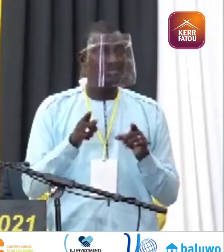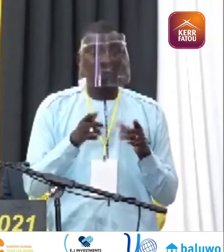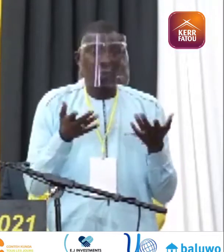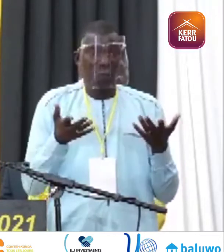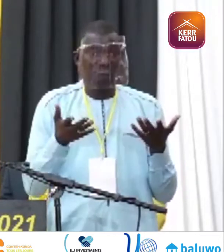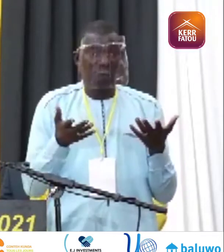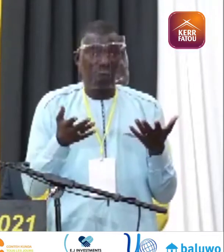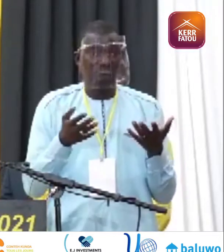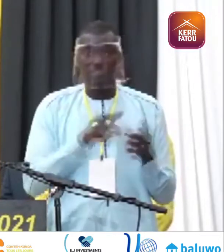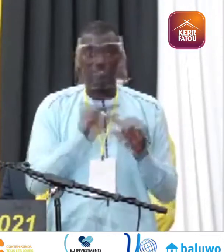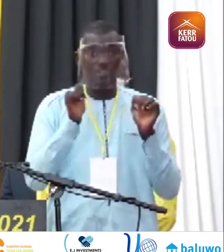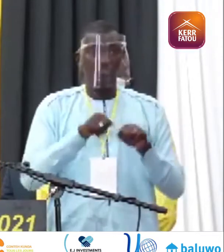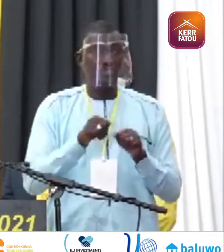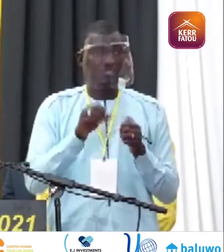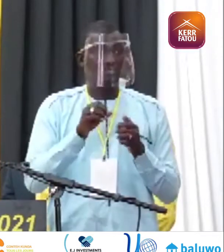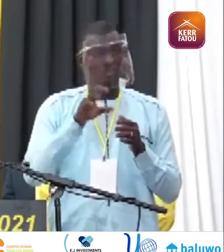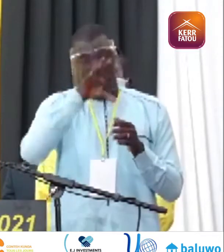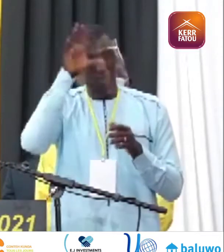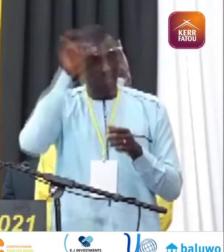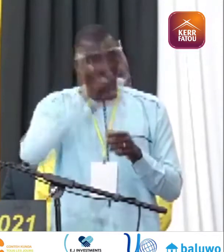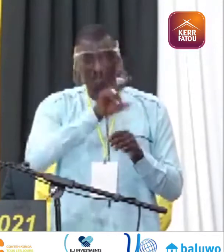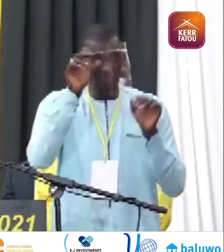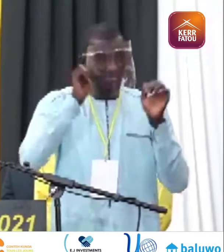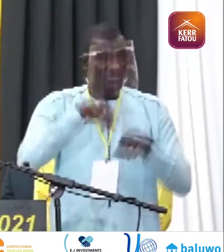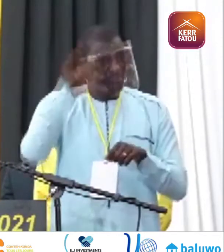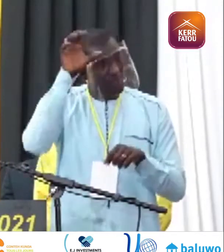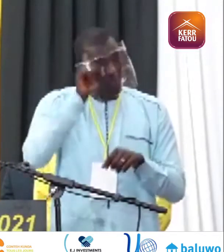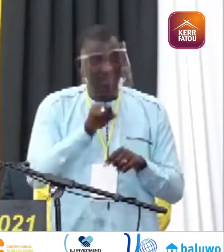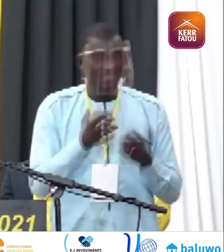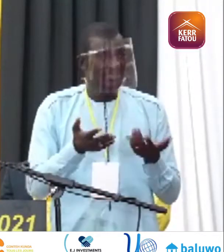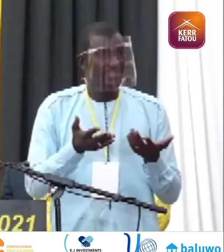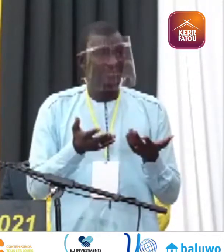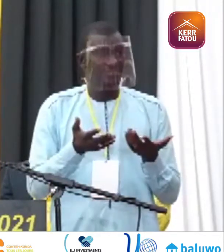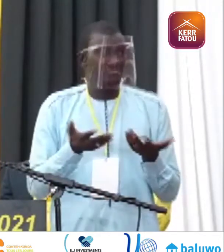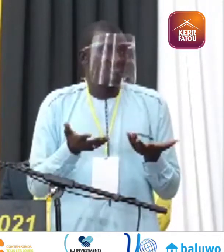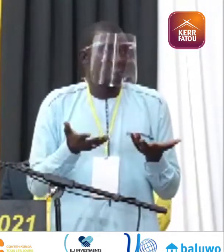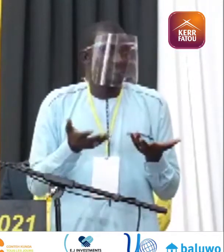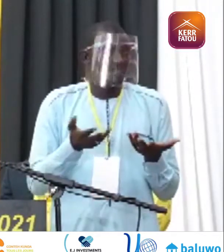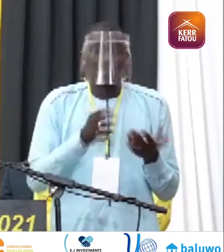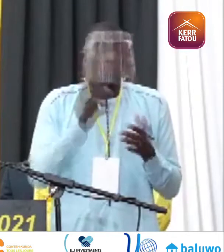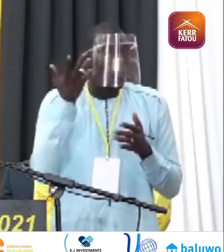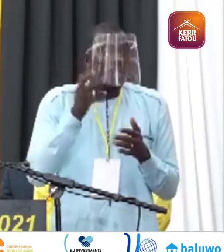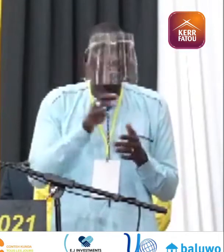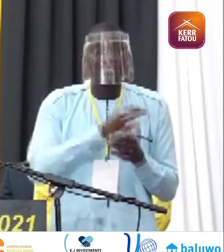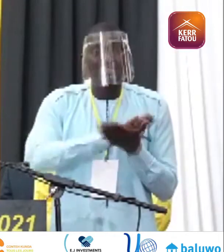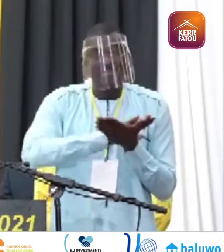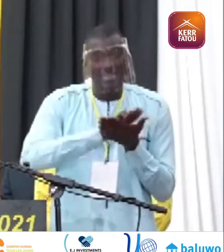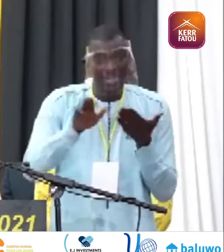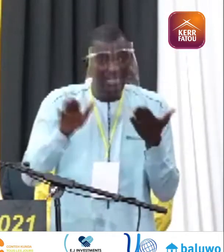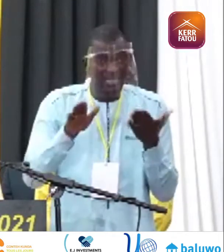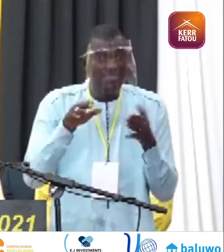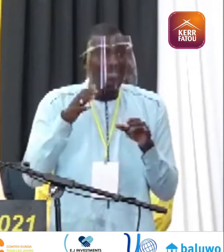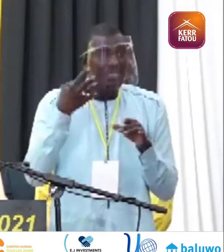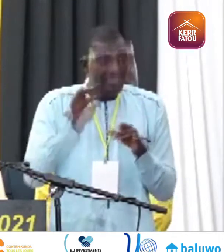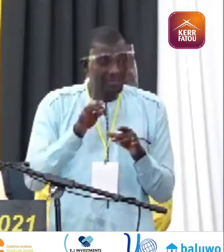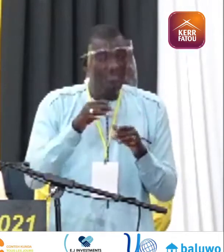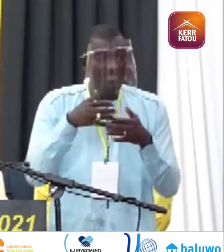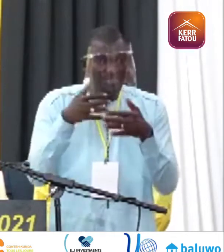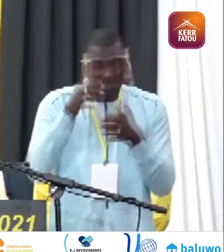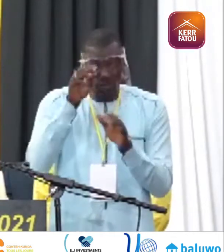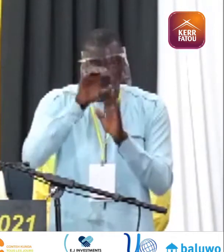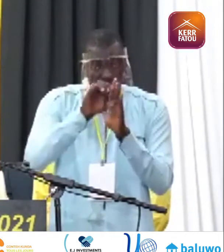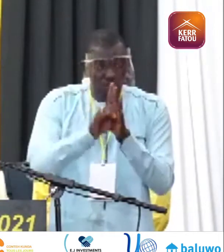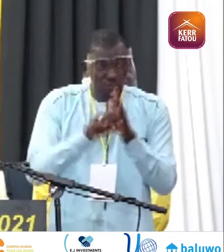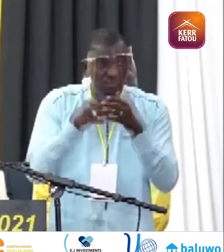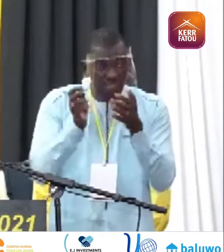advisors are unable to comprehend when the language is quite clear that when a person ceases to be a member of